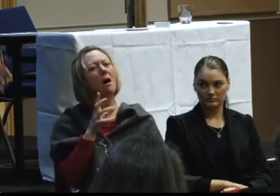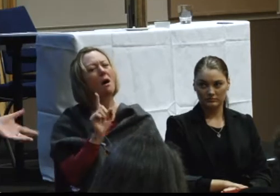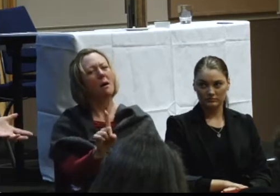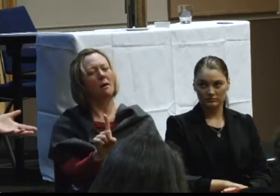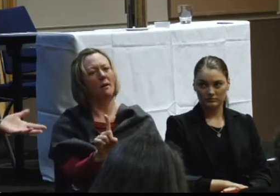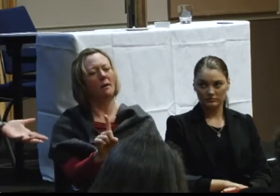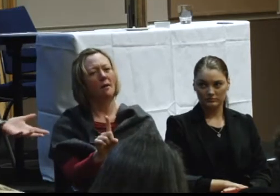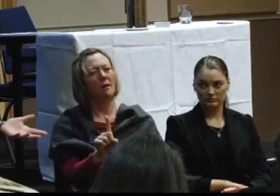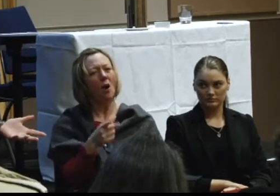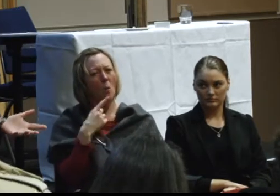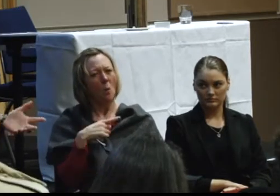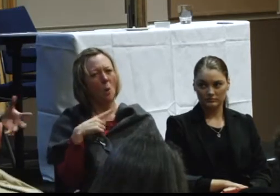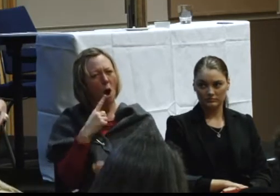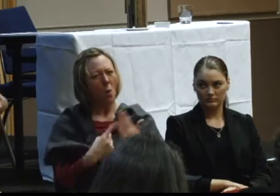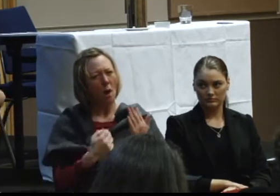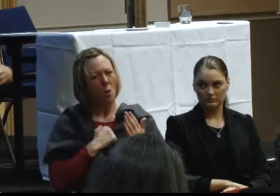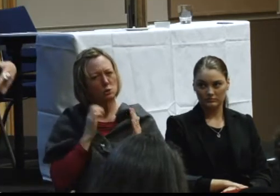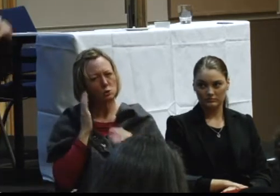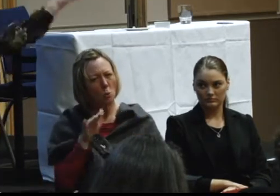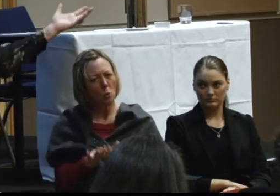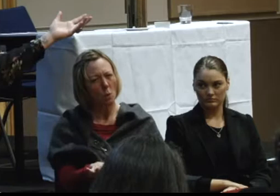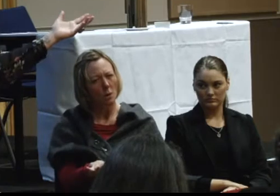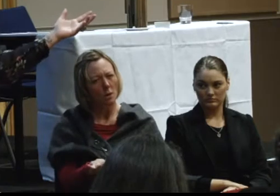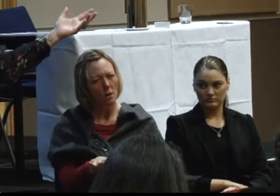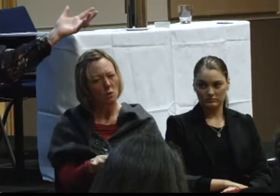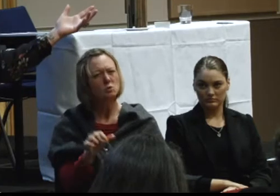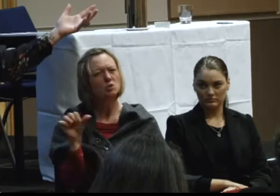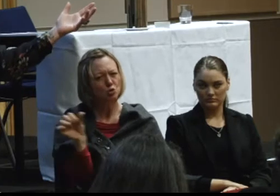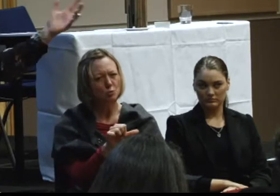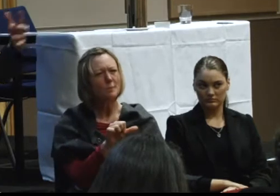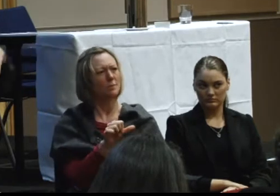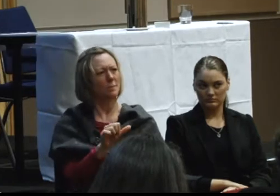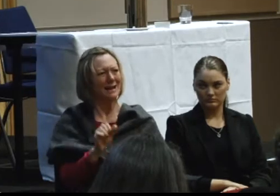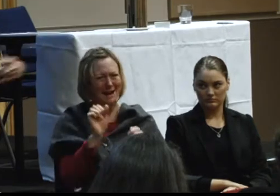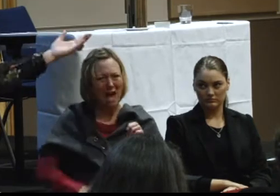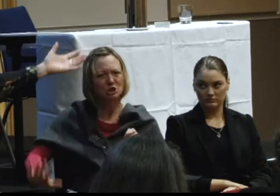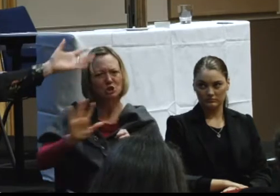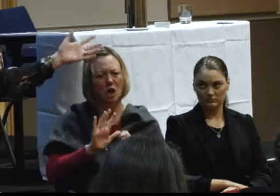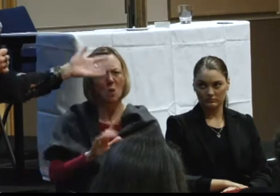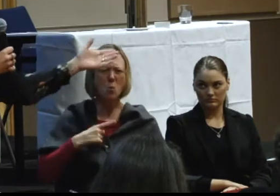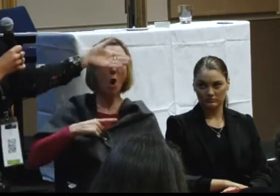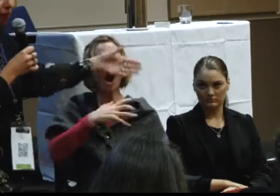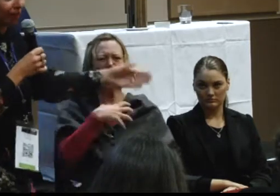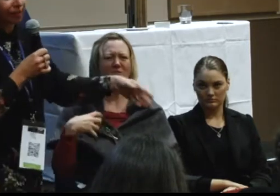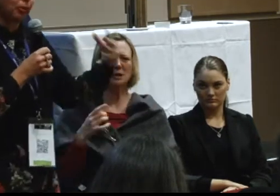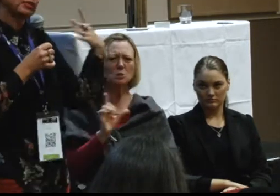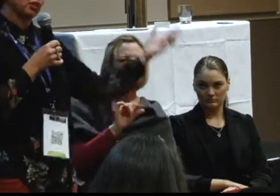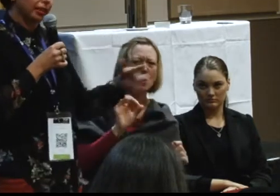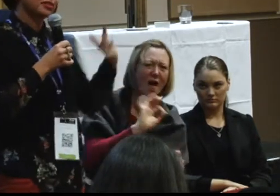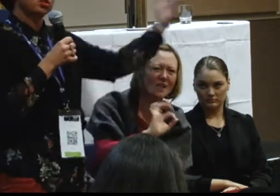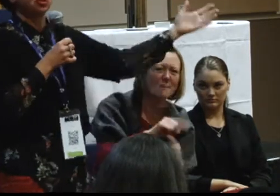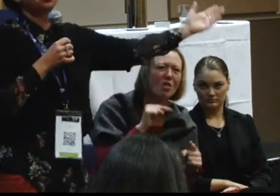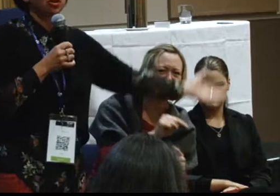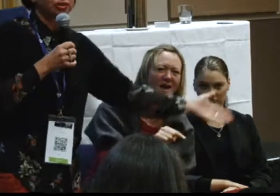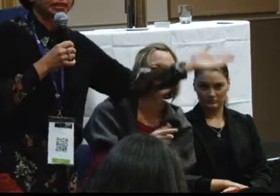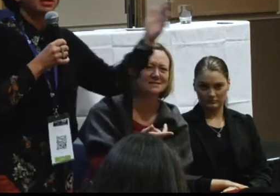we doing this just in our school? Why aren't we making this available and doing it nationally? You know, why isn't the government doing something about this? Well, you know,